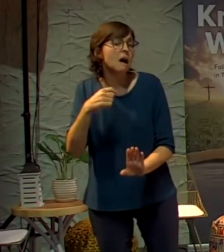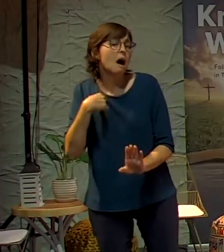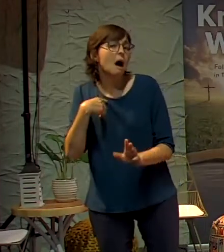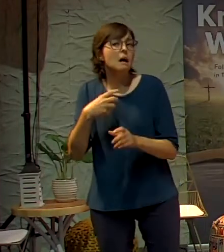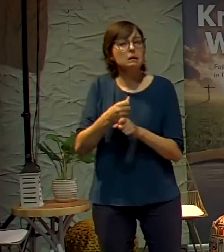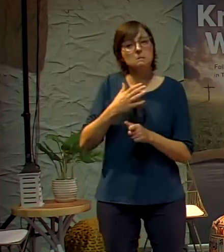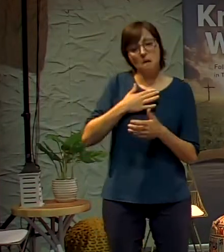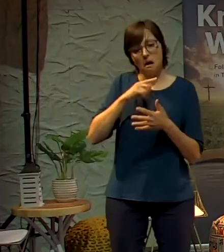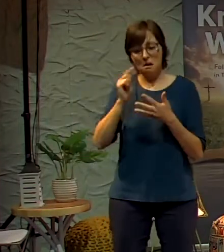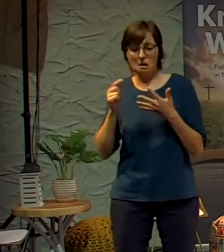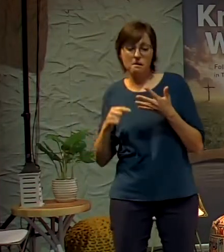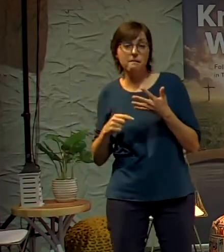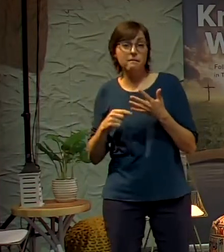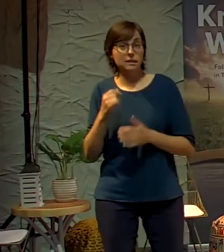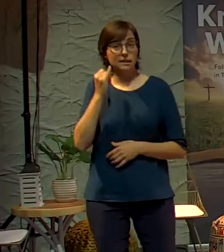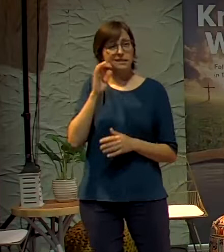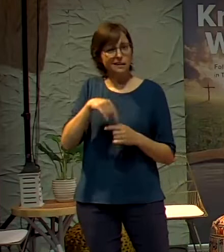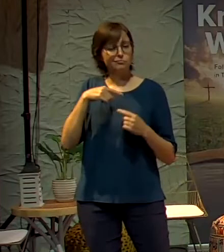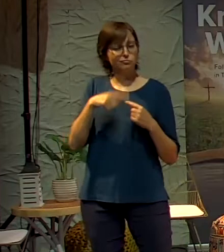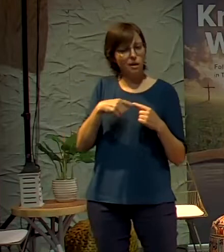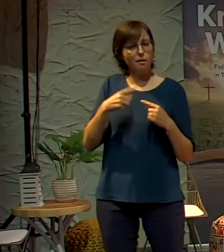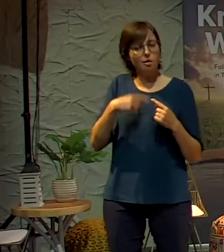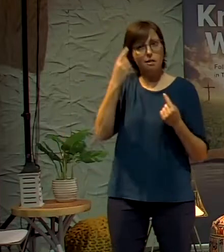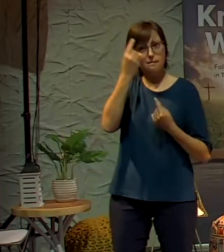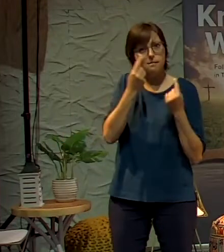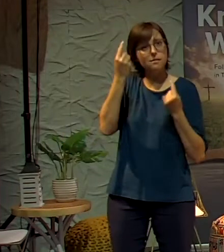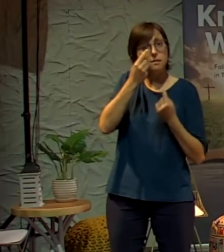that happens if you're an insider.